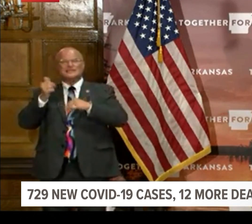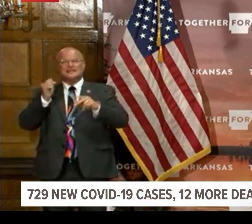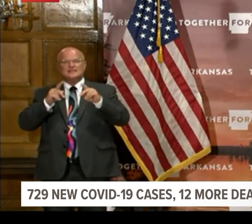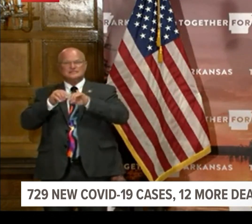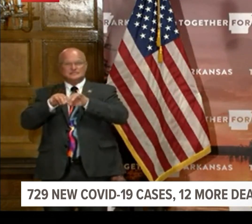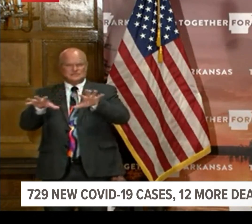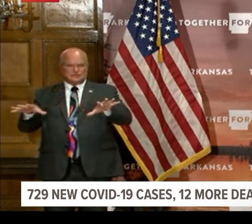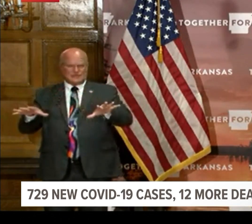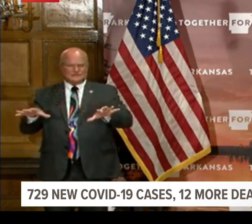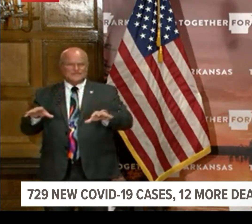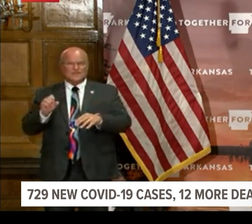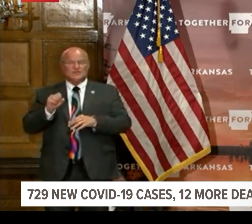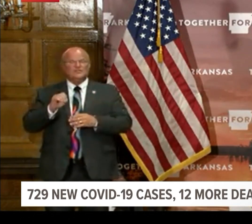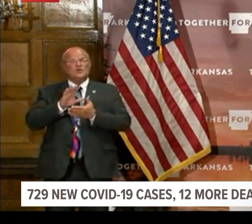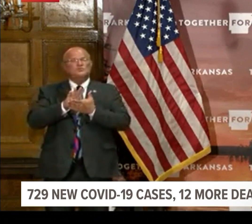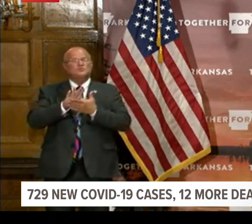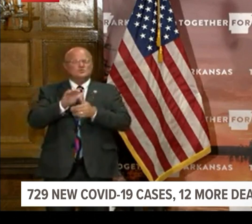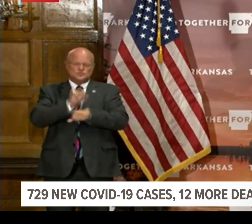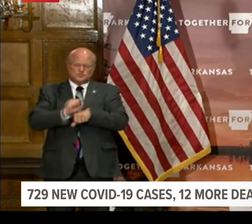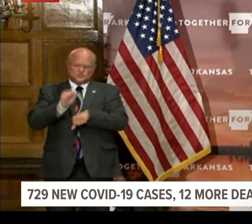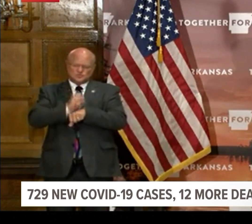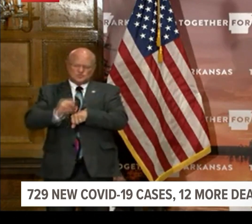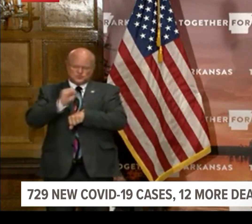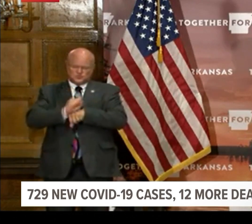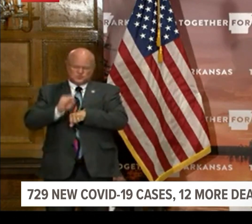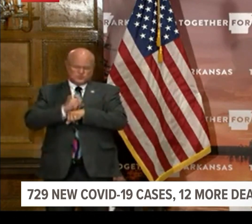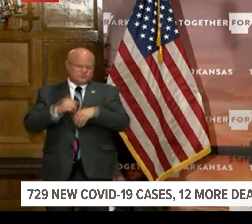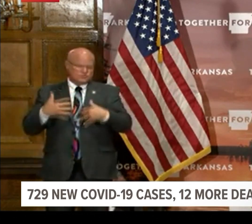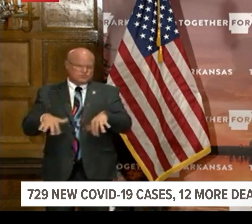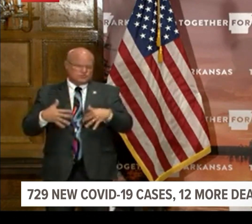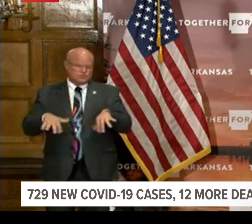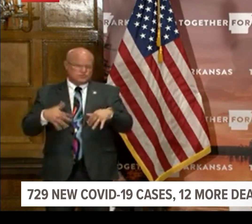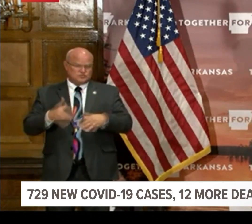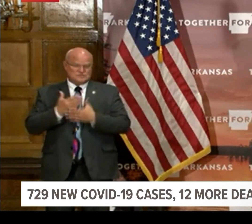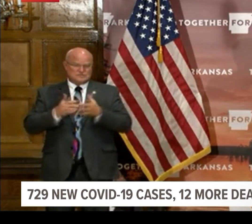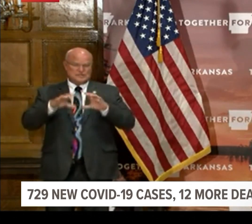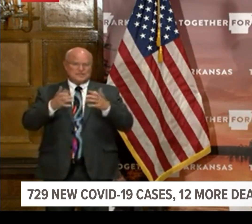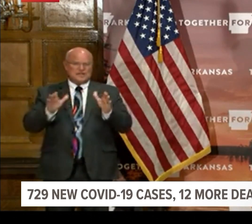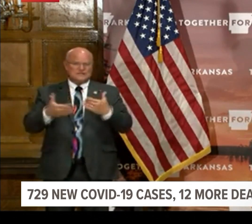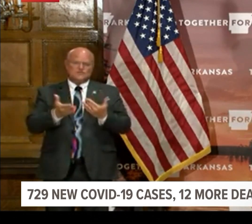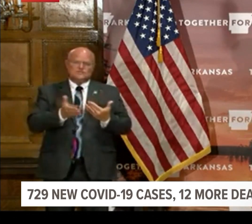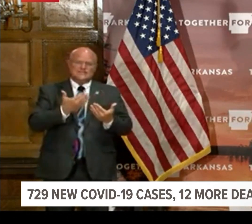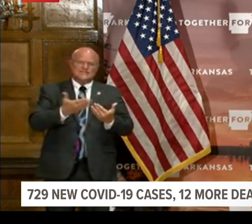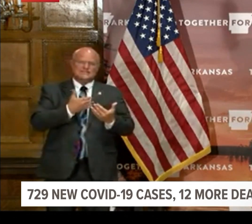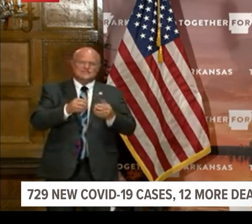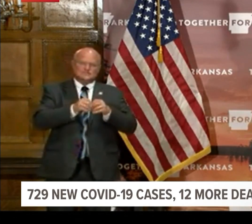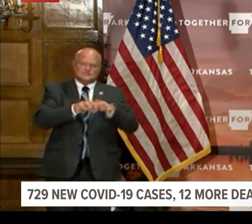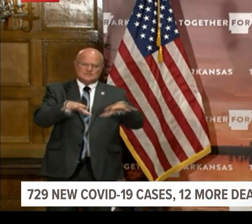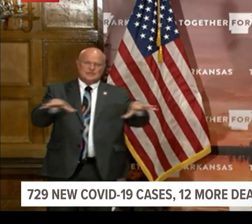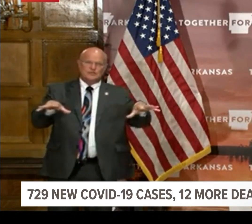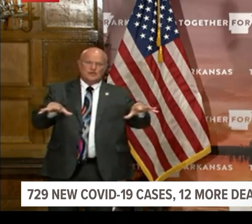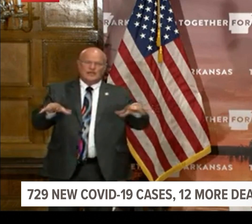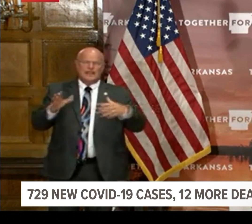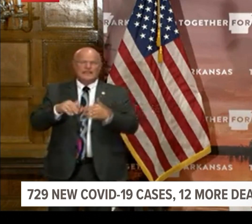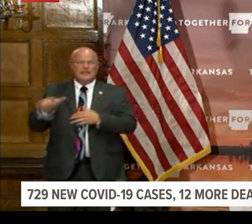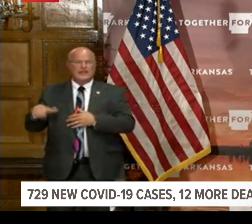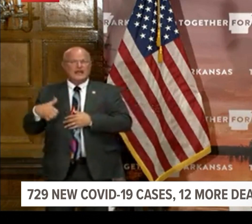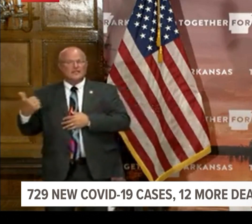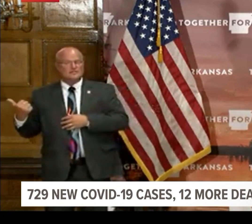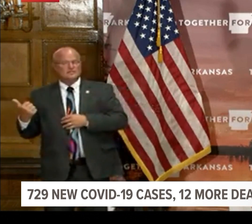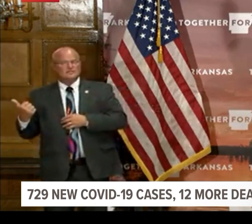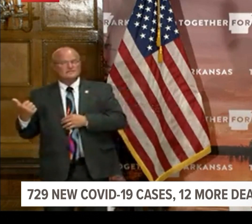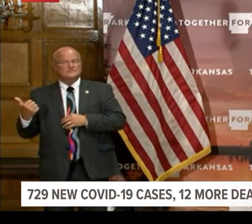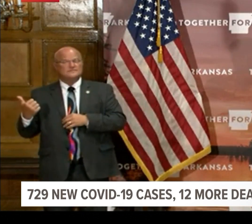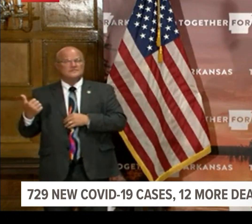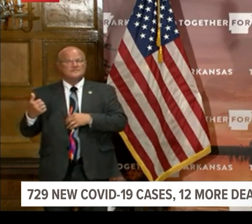the spread of it. So schools are working very hard. Some classrooms are easier to disperse than